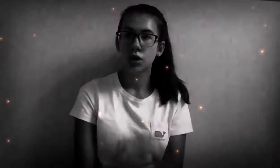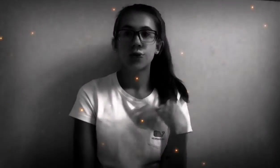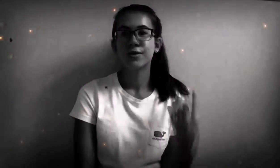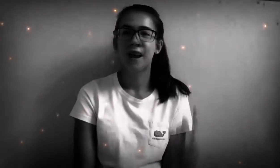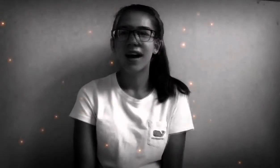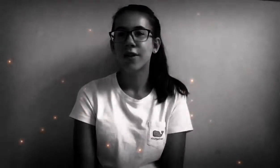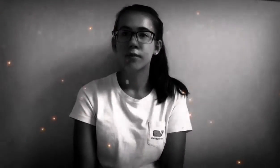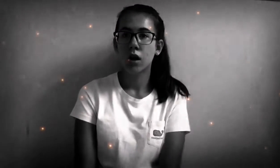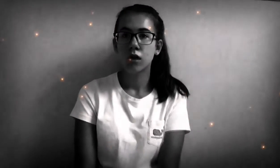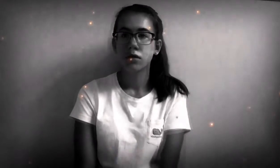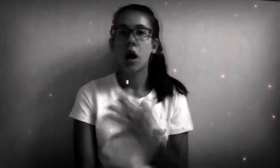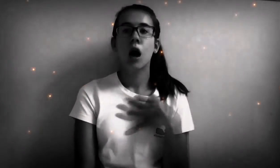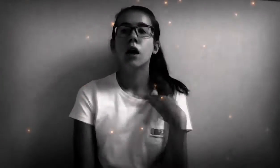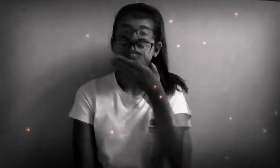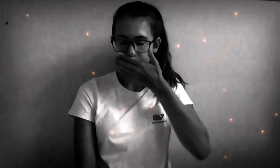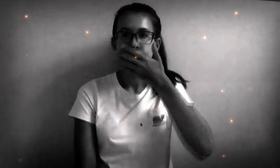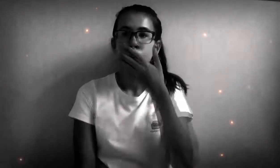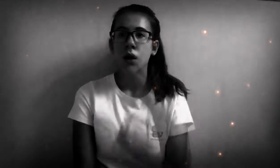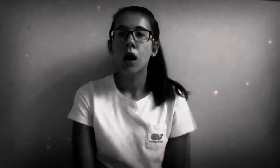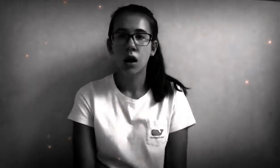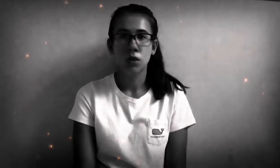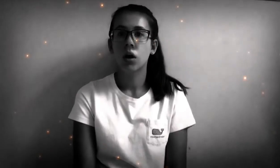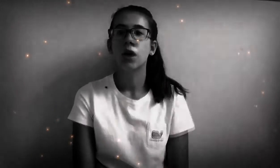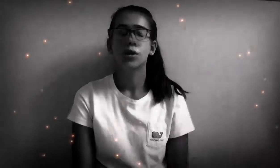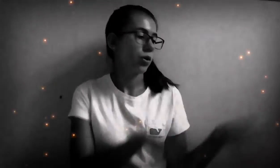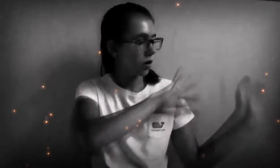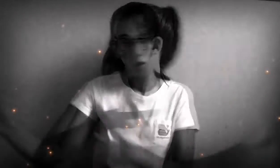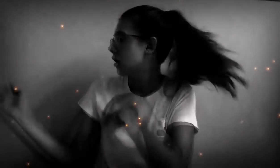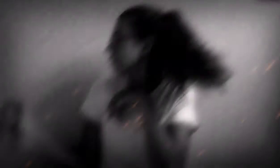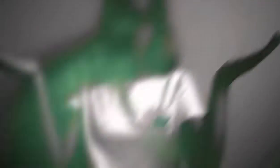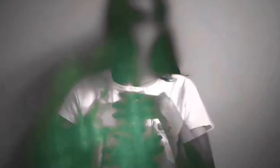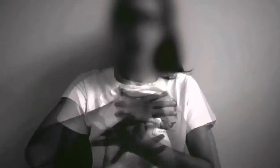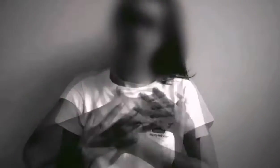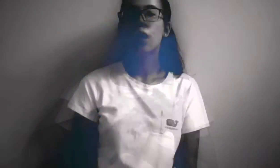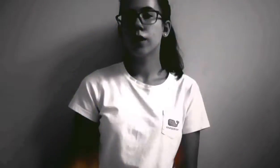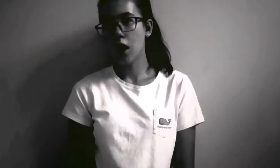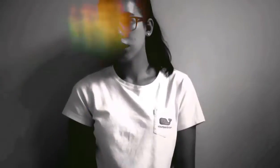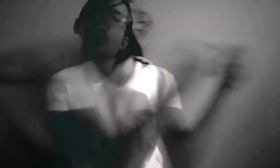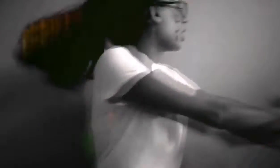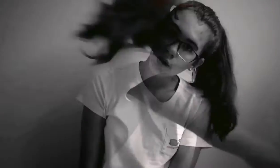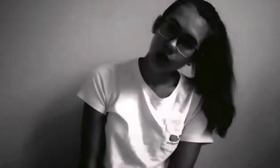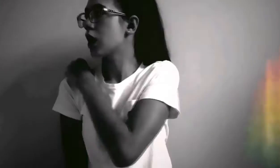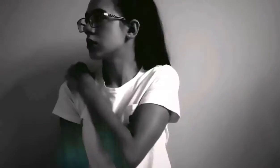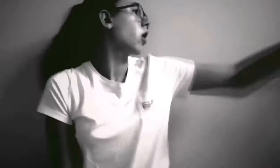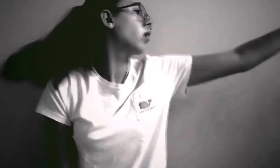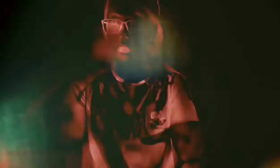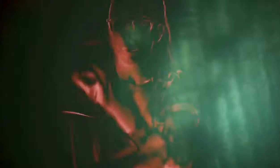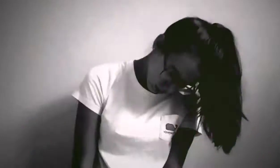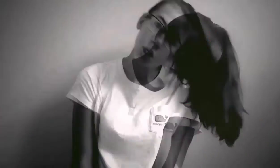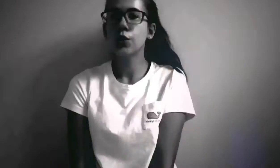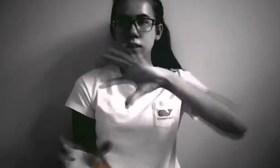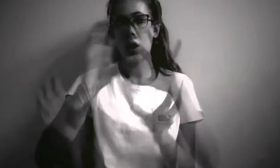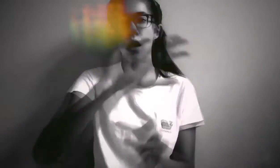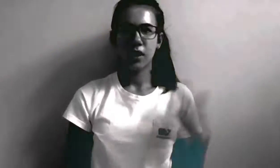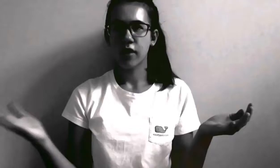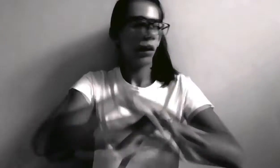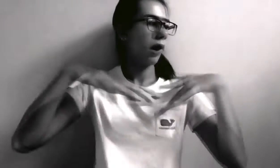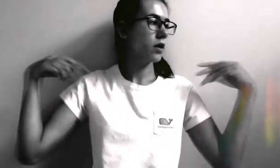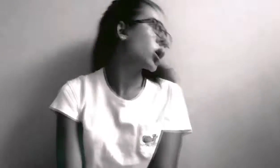you're around, but I hate when you leave. Who am I? Someone that's afraid to let go. You decide if you're ever